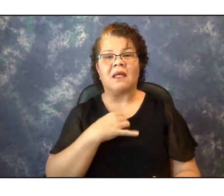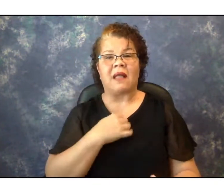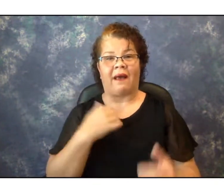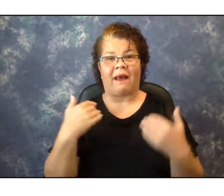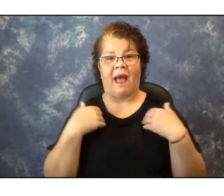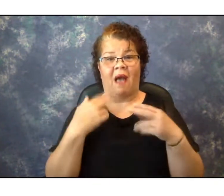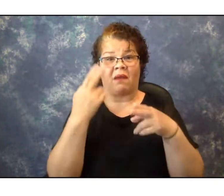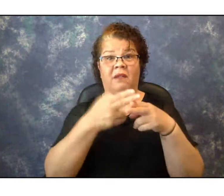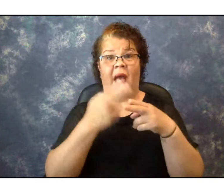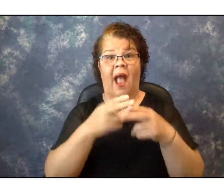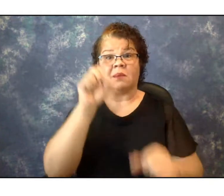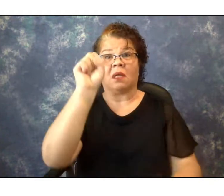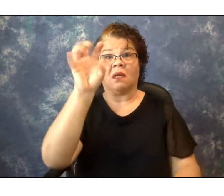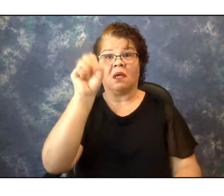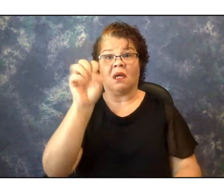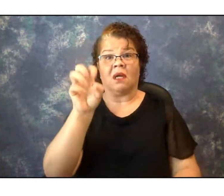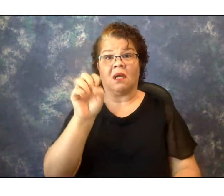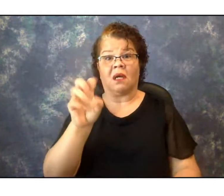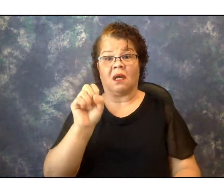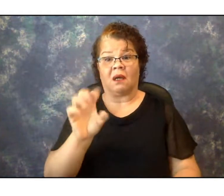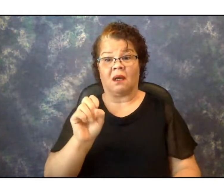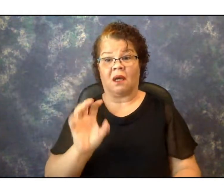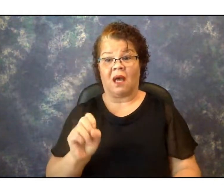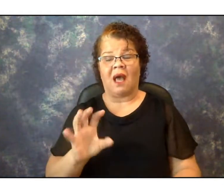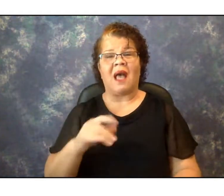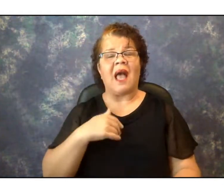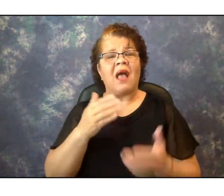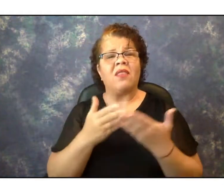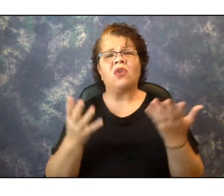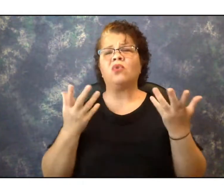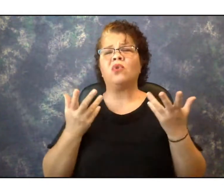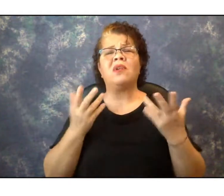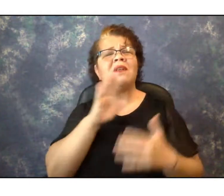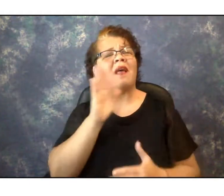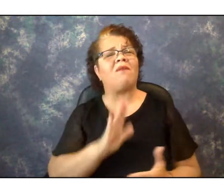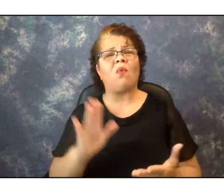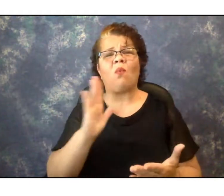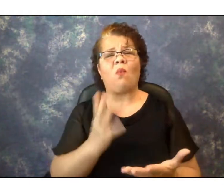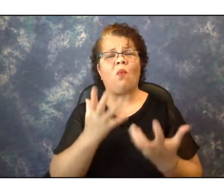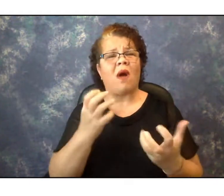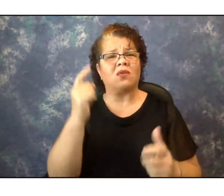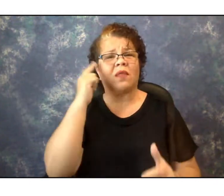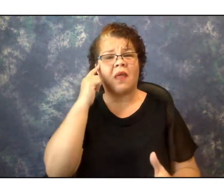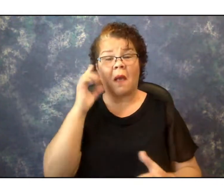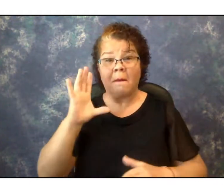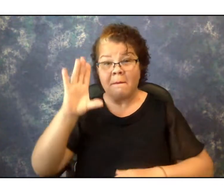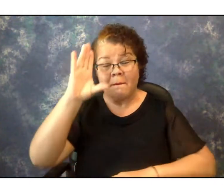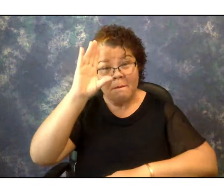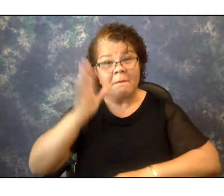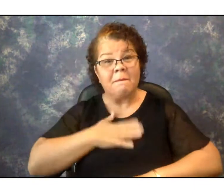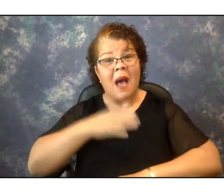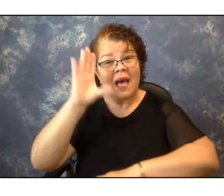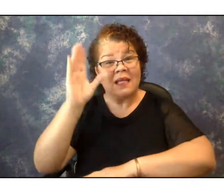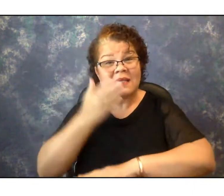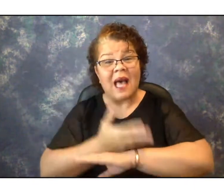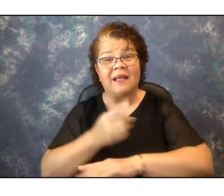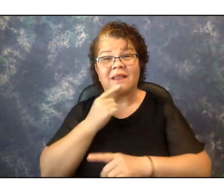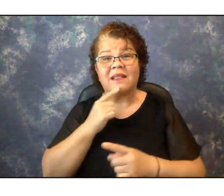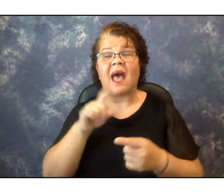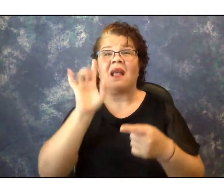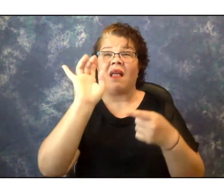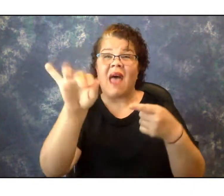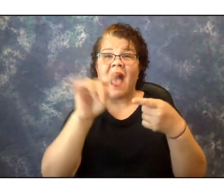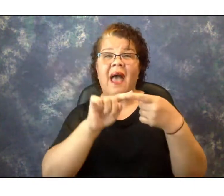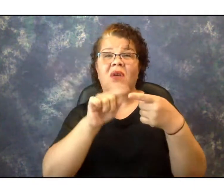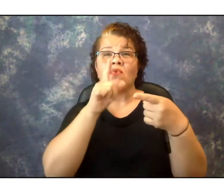especially my 13-year-old son being able to say, oh, yeah, that's Emmett Till, that's Tamir Rice, that's this, that is the